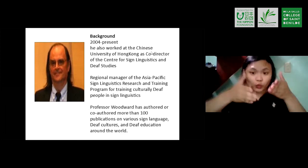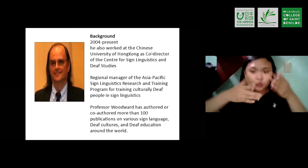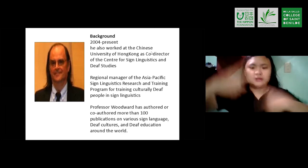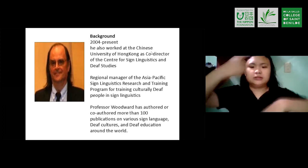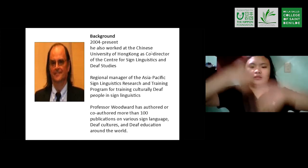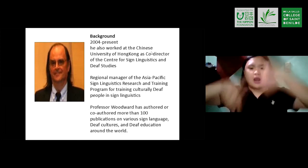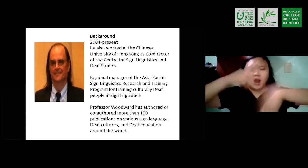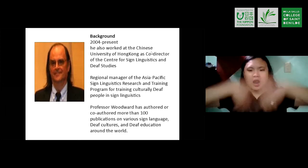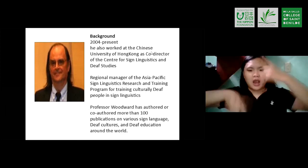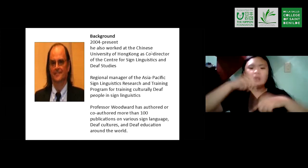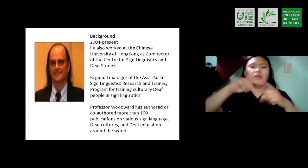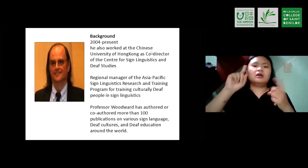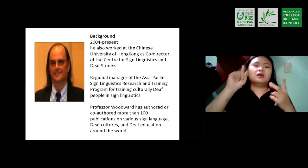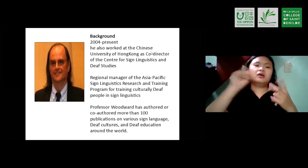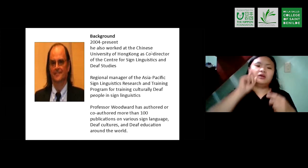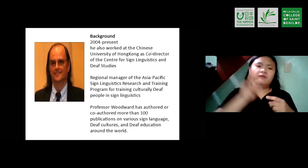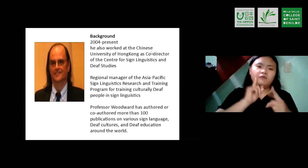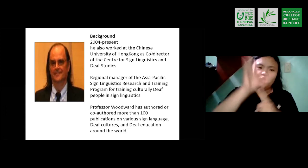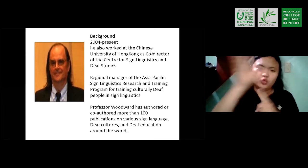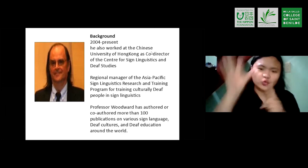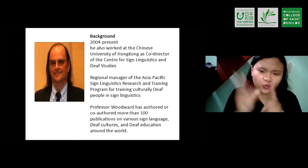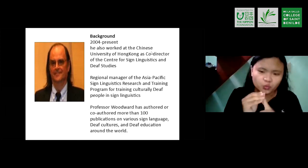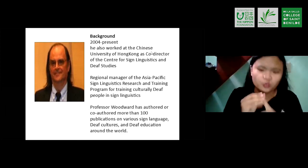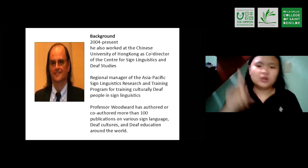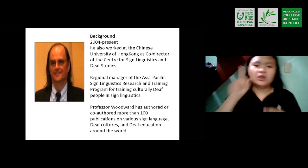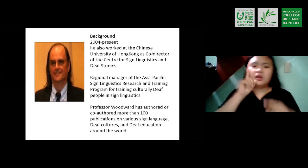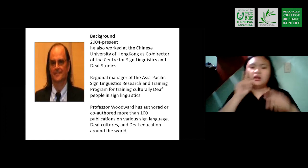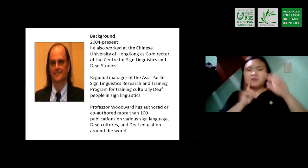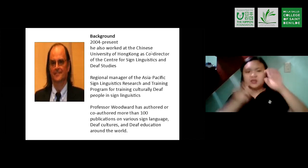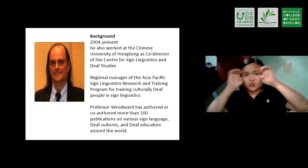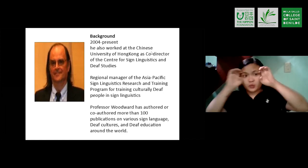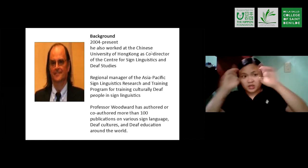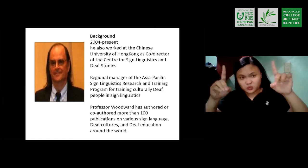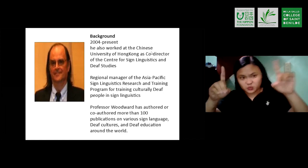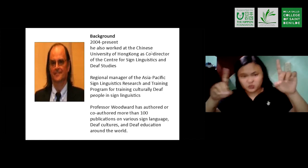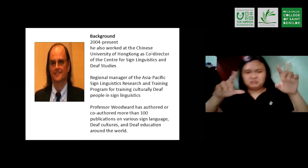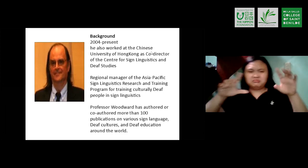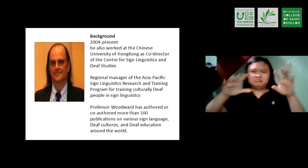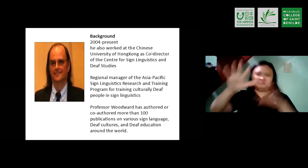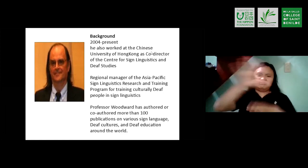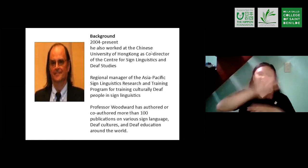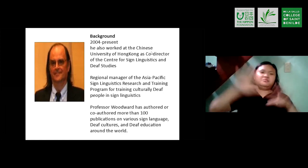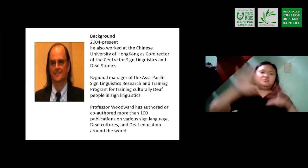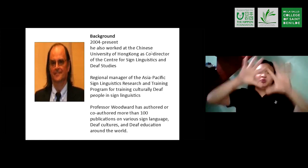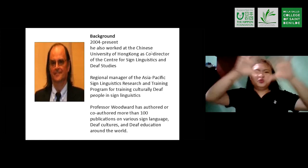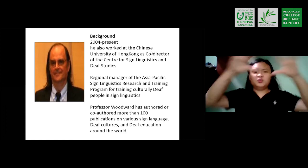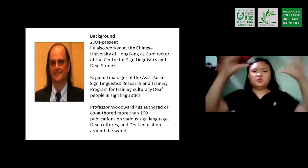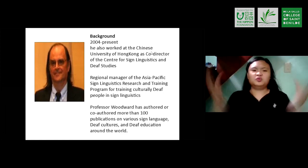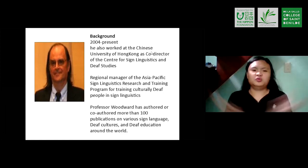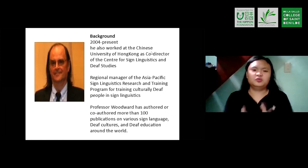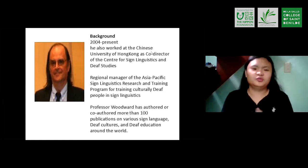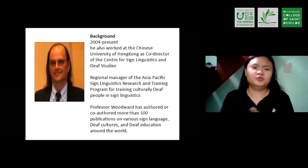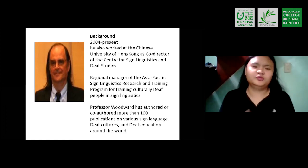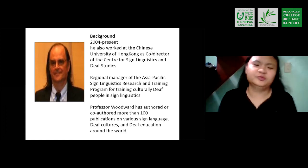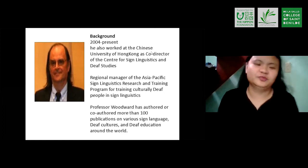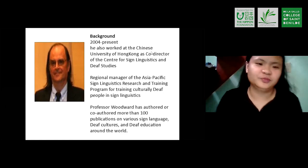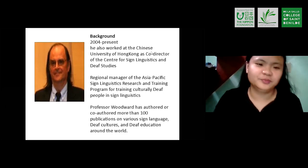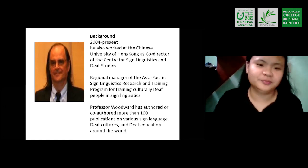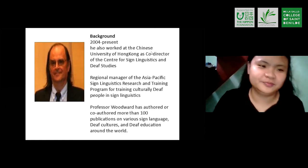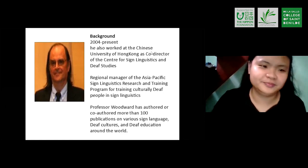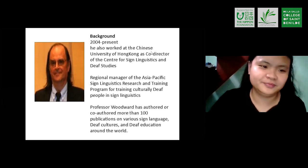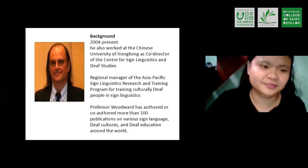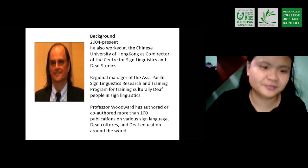and has disseminated them all over the world about deaf culture, deaf education,